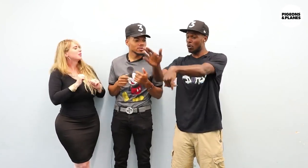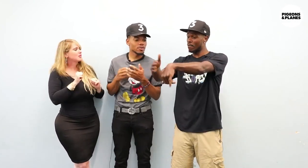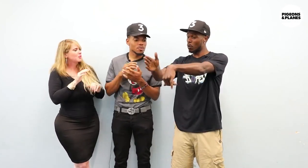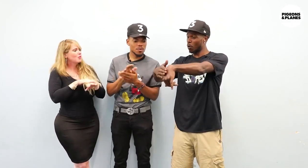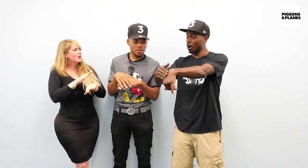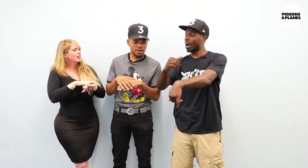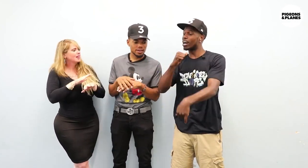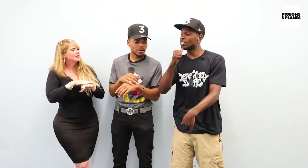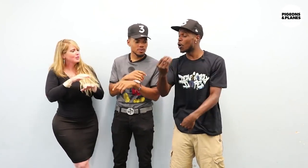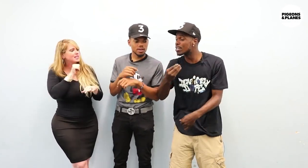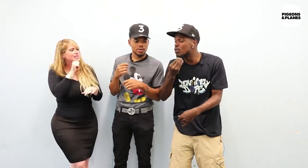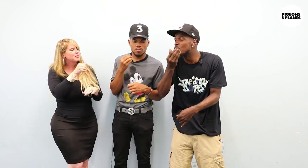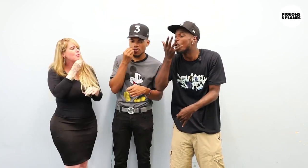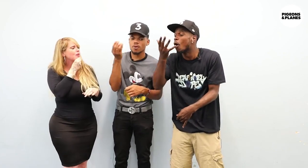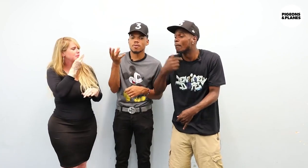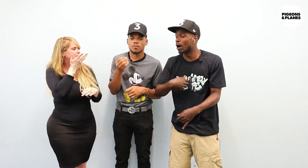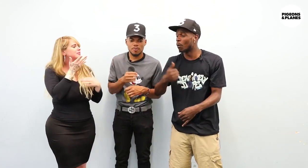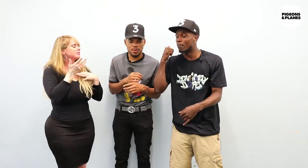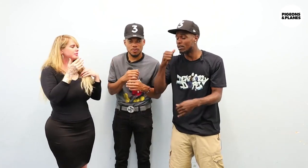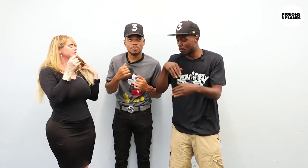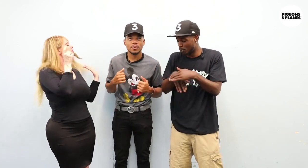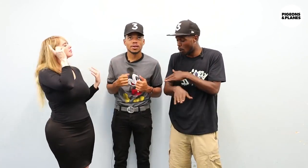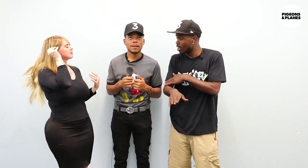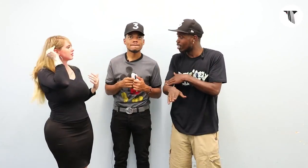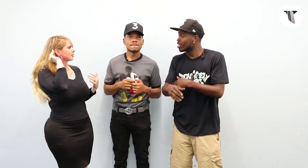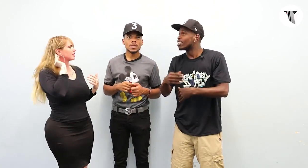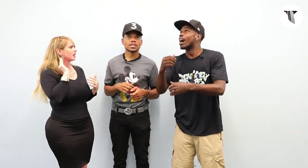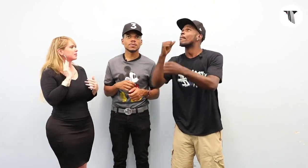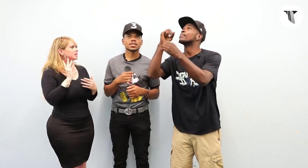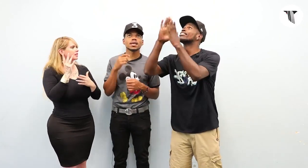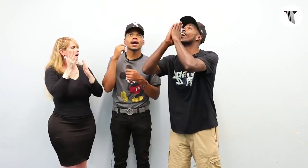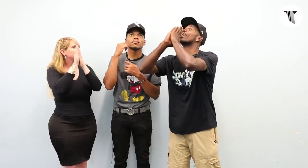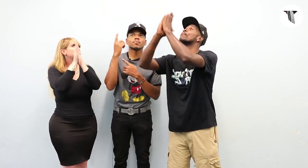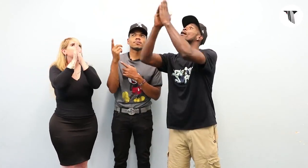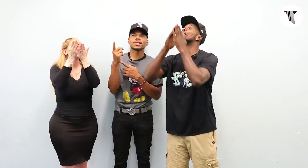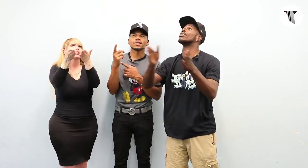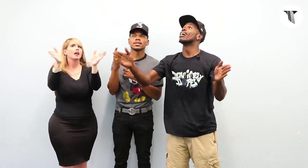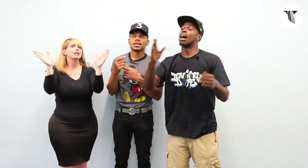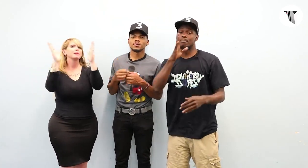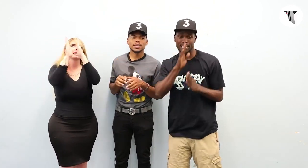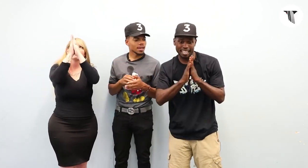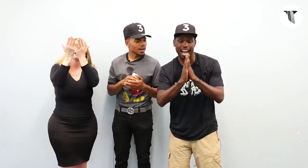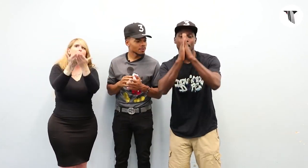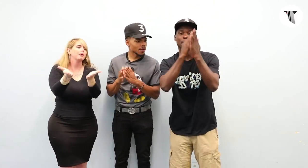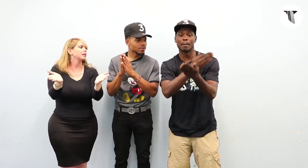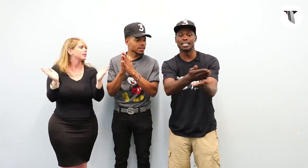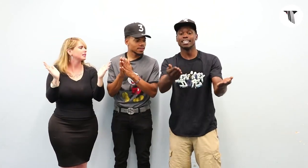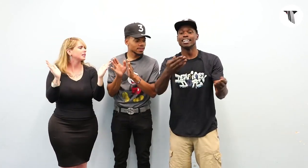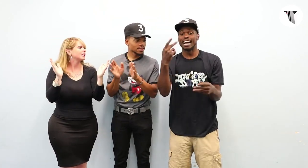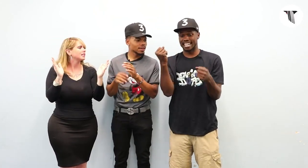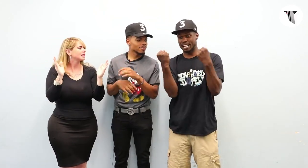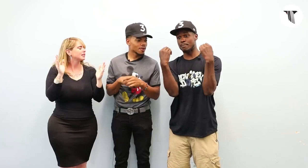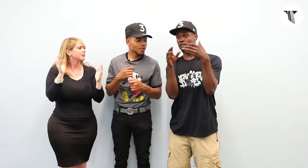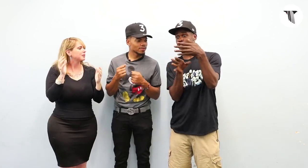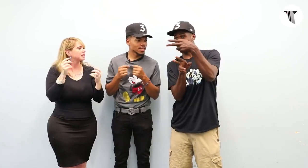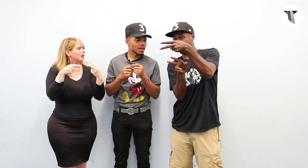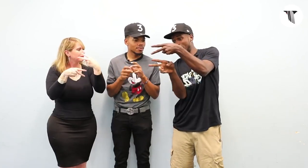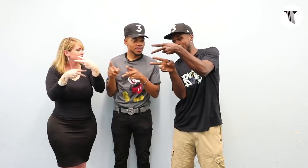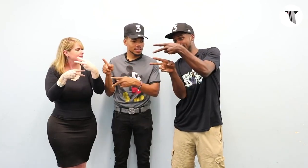even warn, I don't need it warm. I won't be reborn. I speak to God in public, I speak to God in public. Keep my rhymes and couplets.